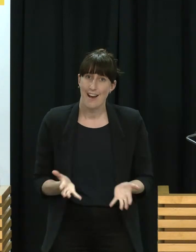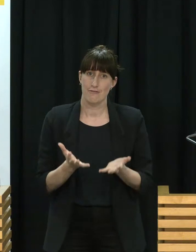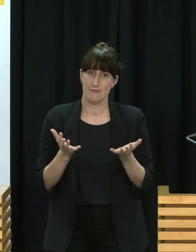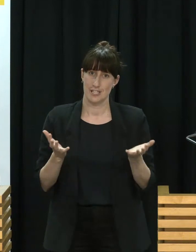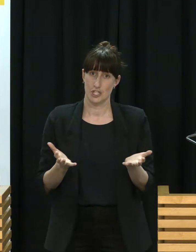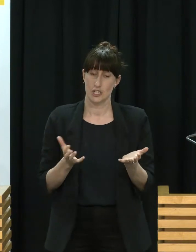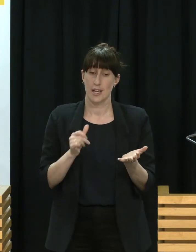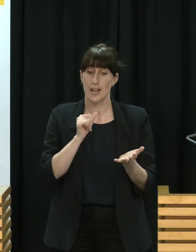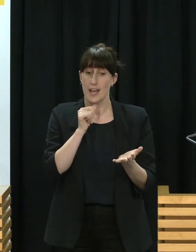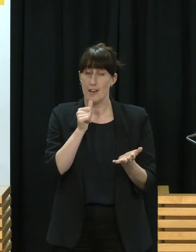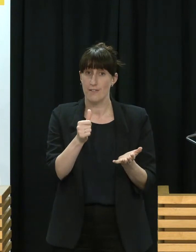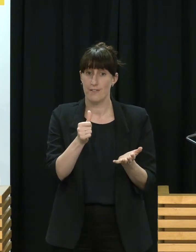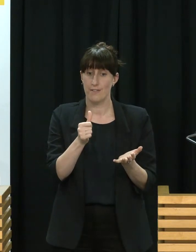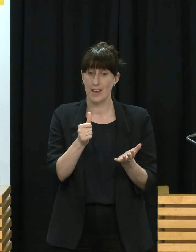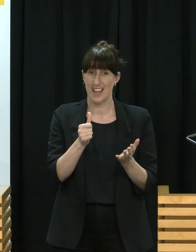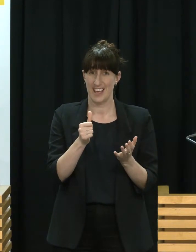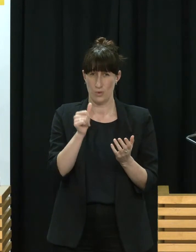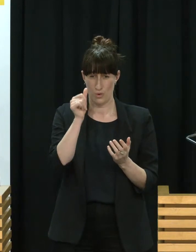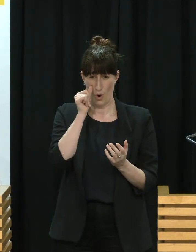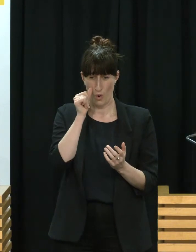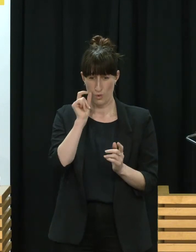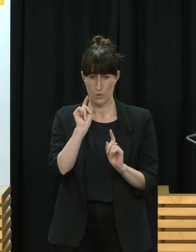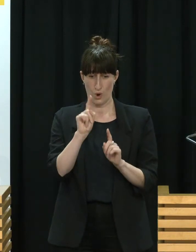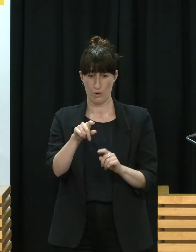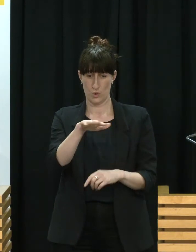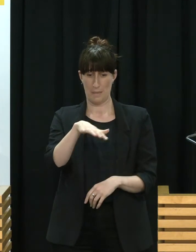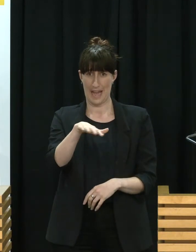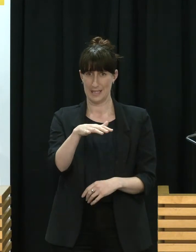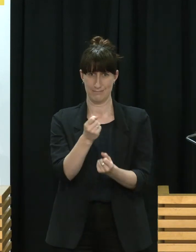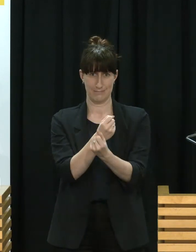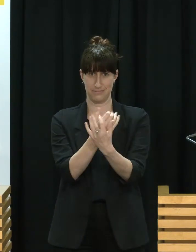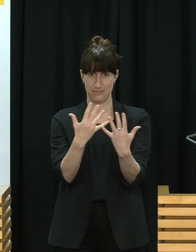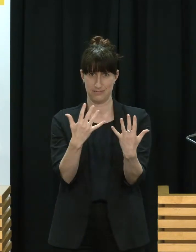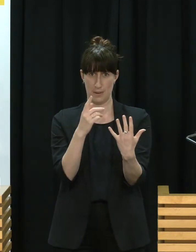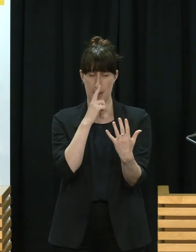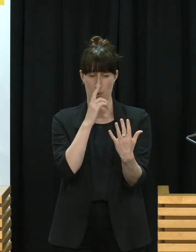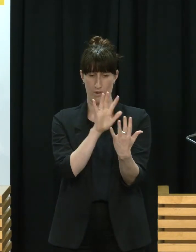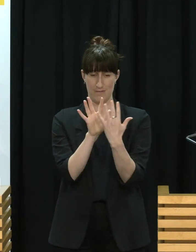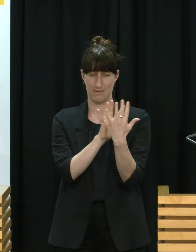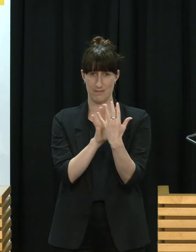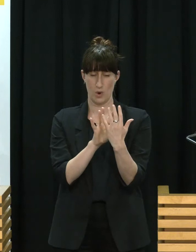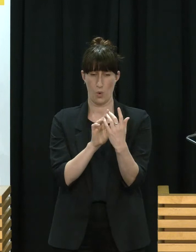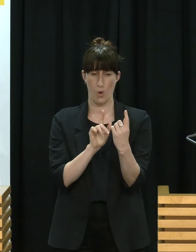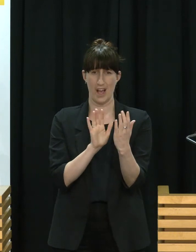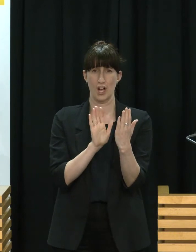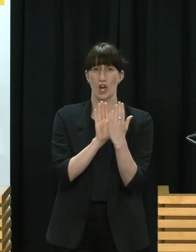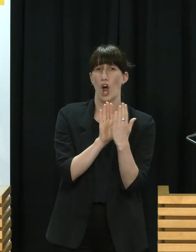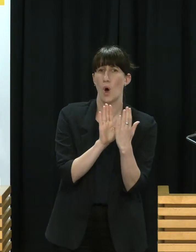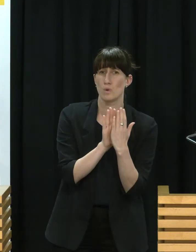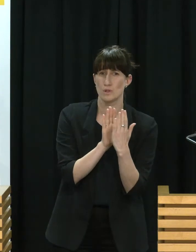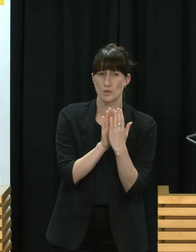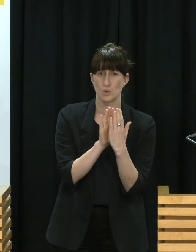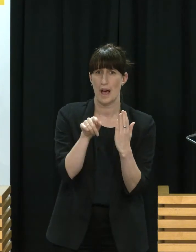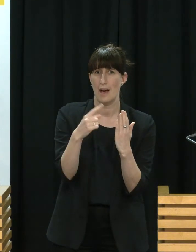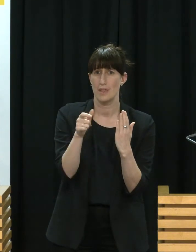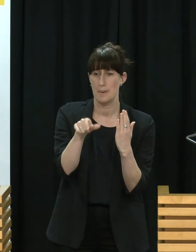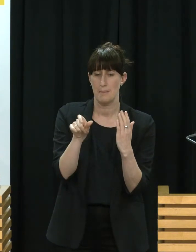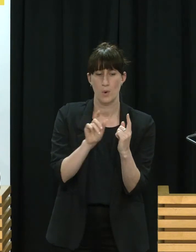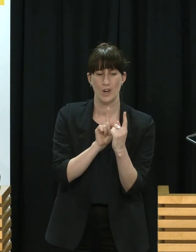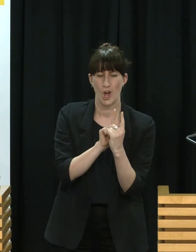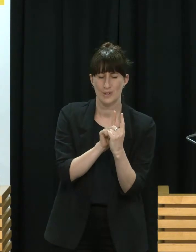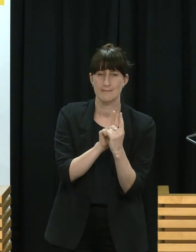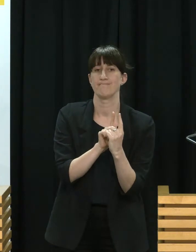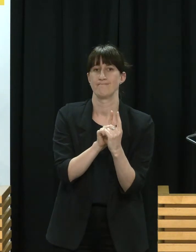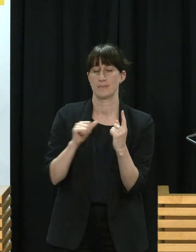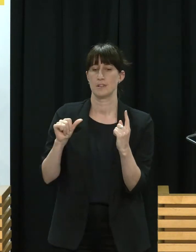those topics, though, that we will keep under review. And if we were to see that there was justification for asking for wider use of